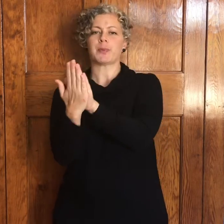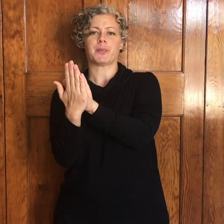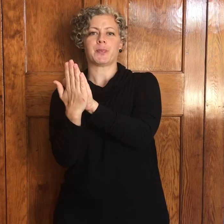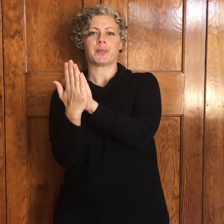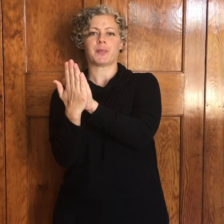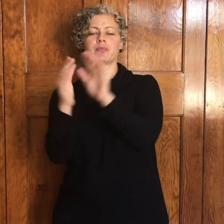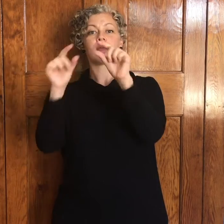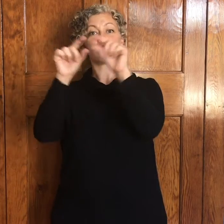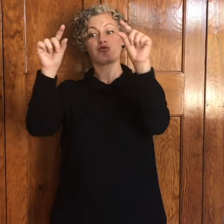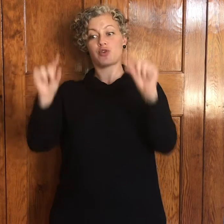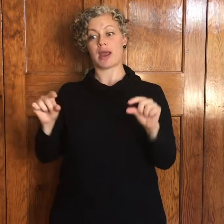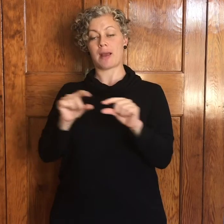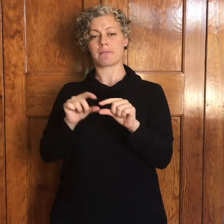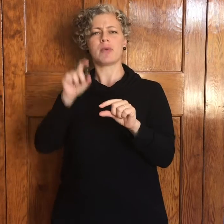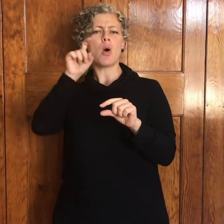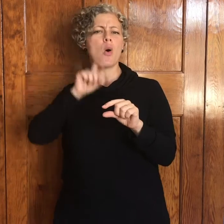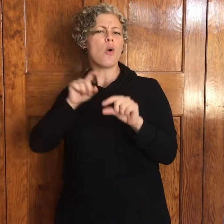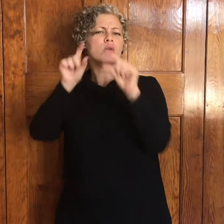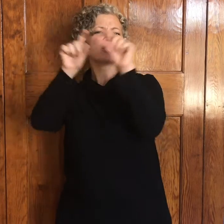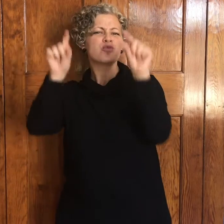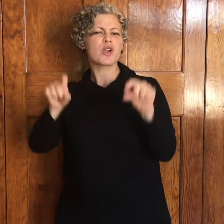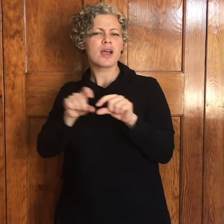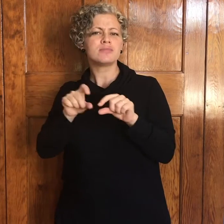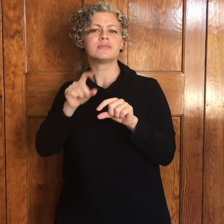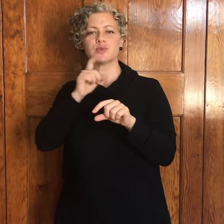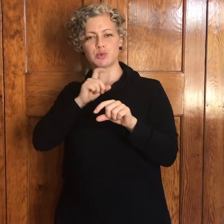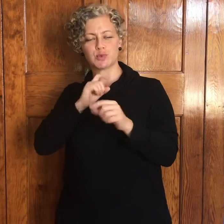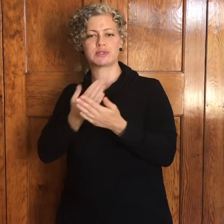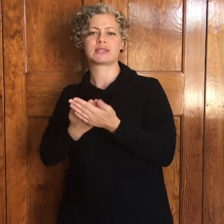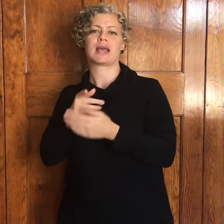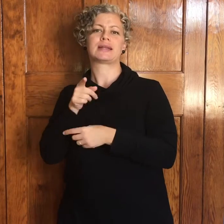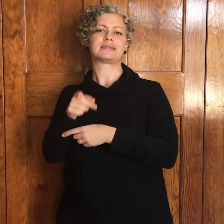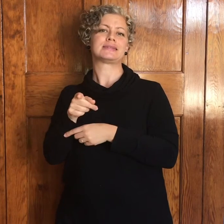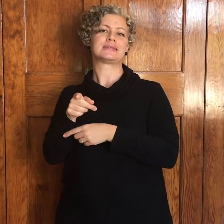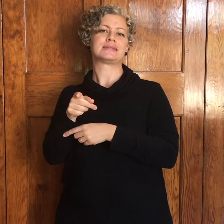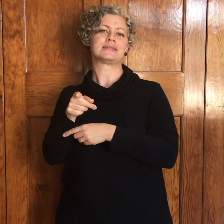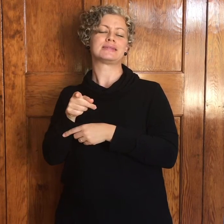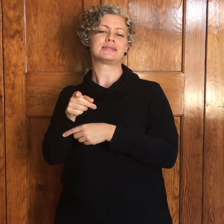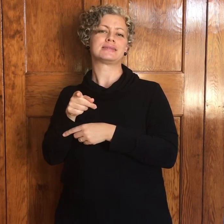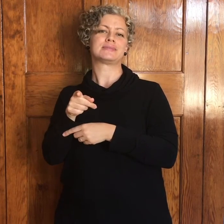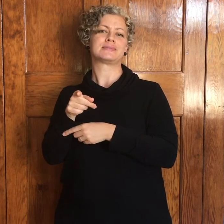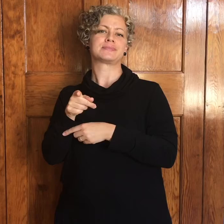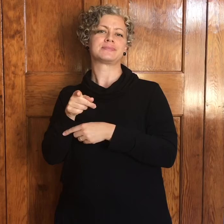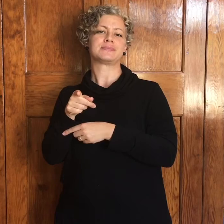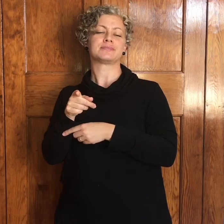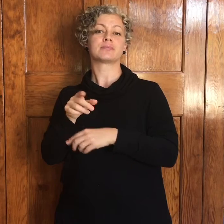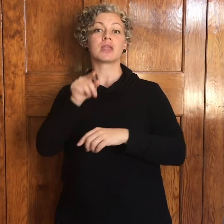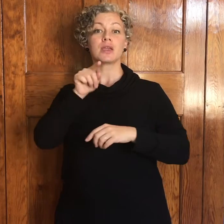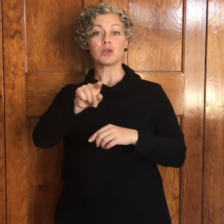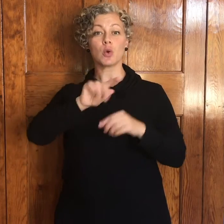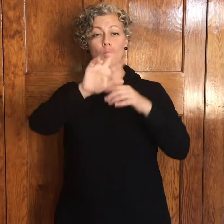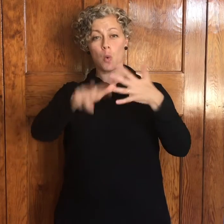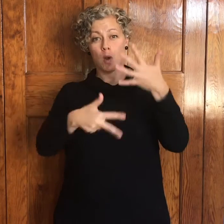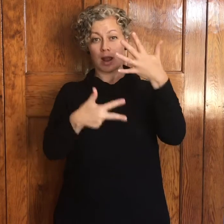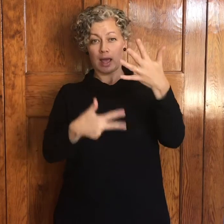Once you've got your gift idea down, think about how you will wrap it. Glass